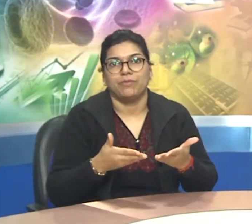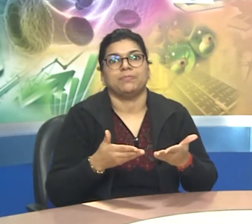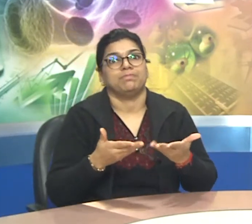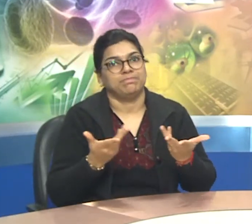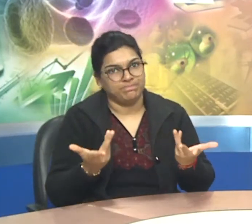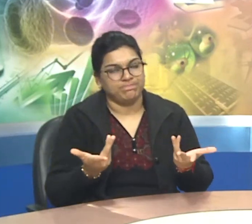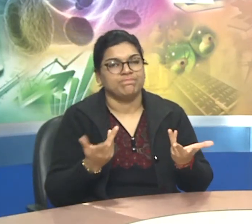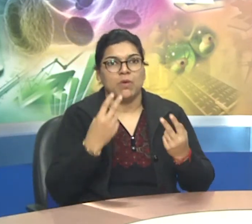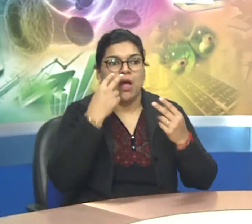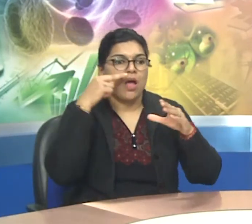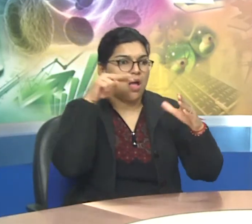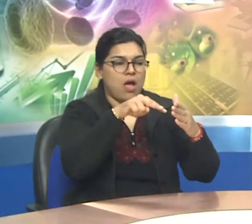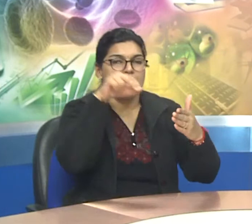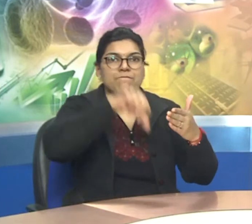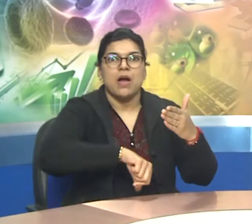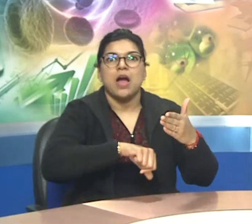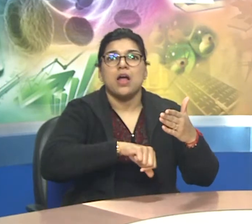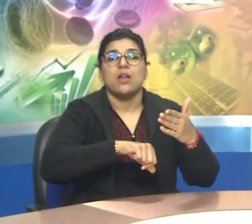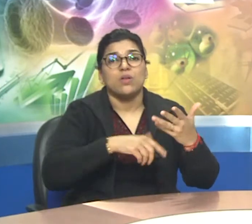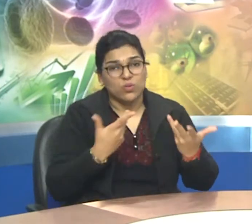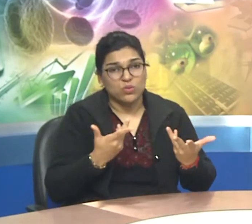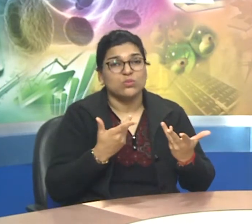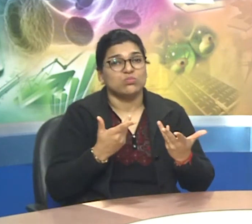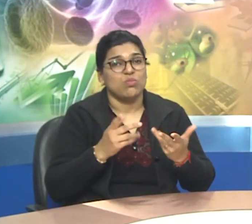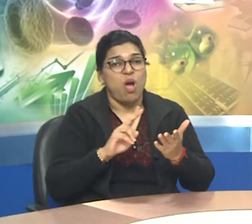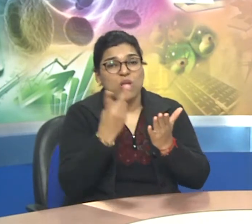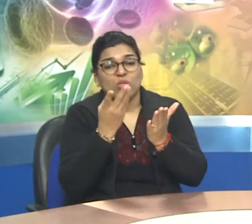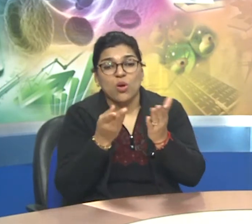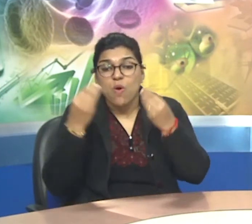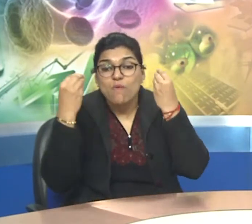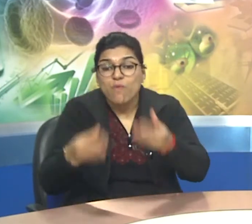seat cushions in which the plastic